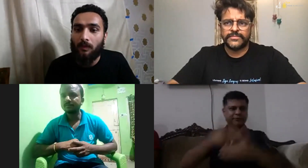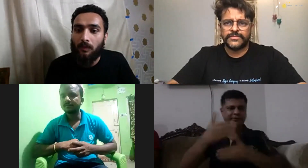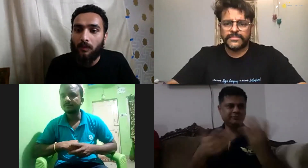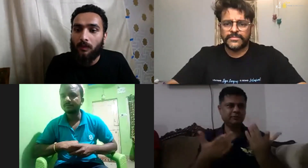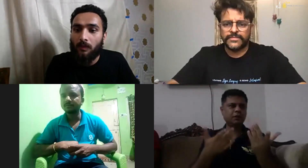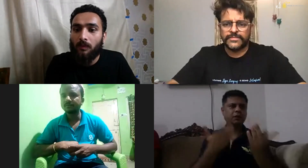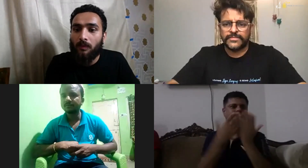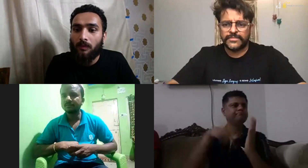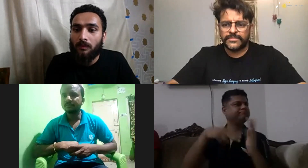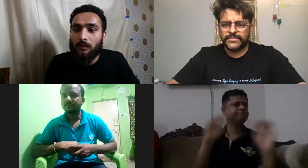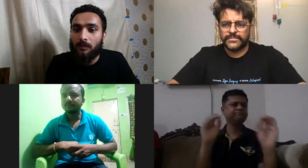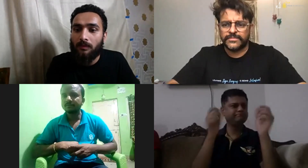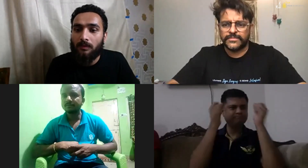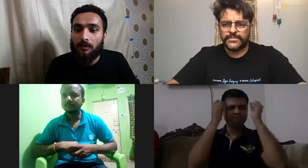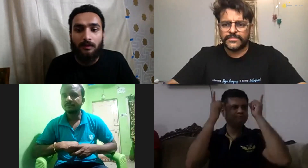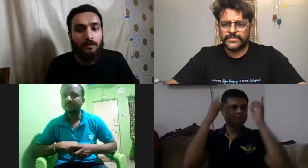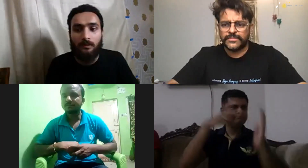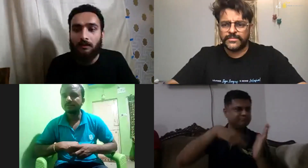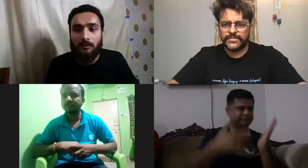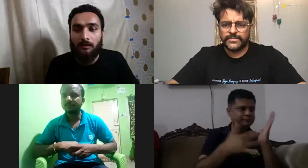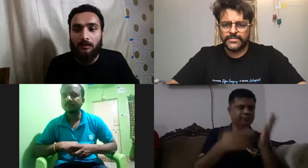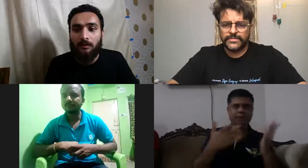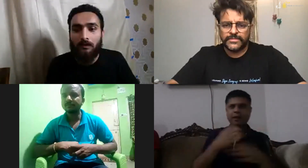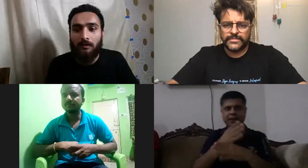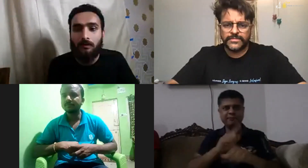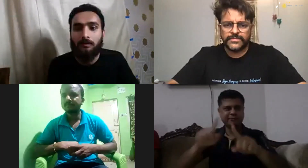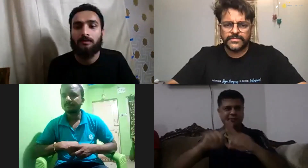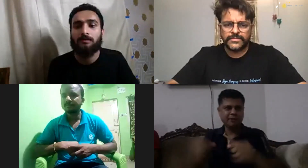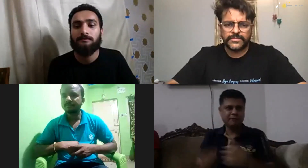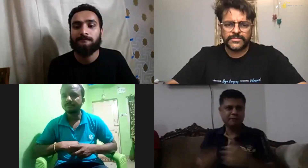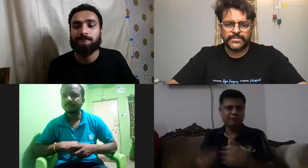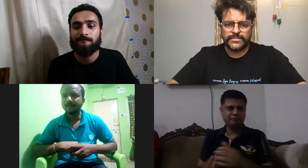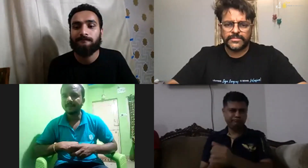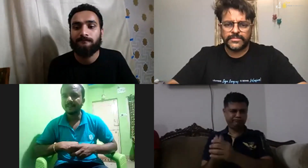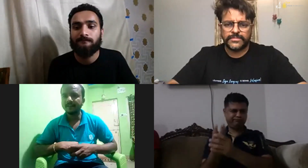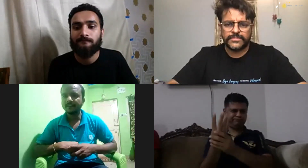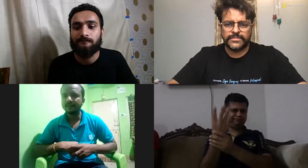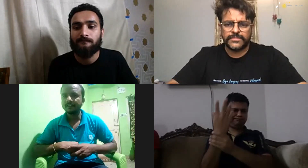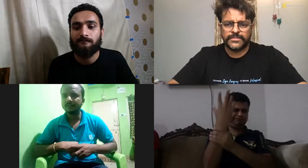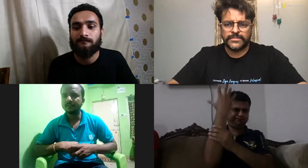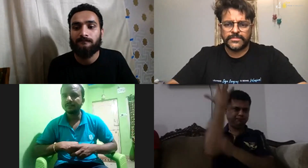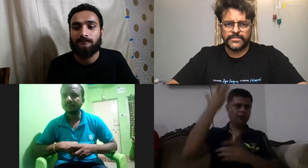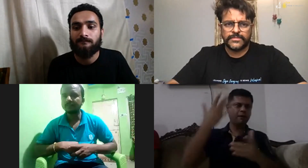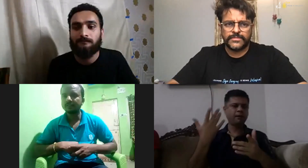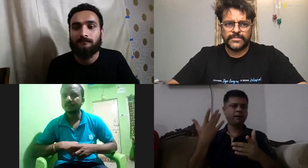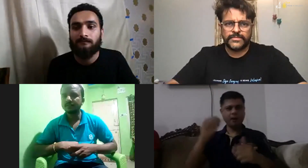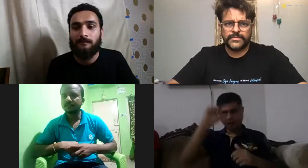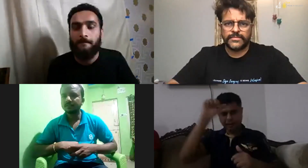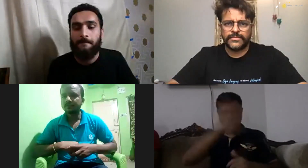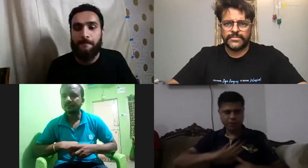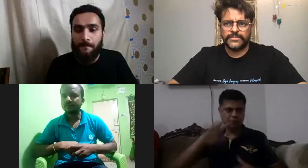I have always been interested in technology. Since I didn't understand writing or anything, I always had a knack